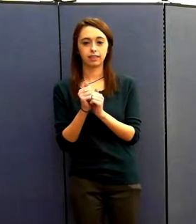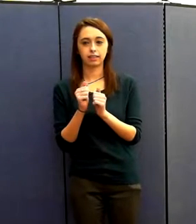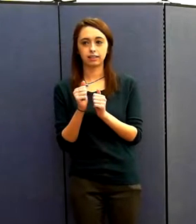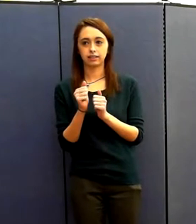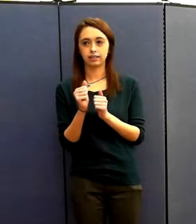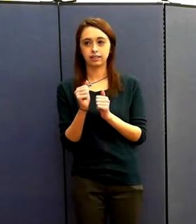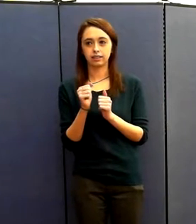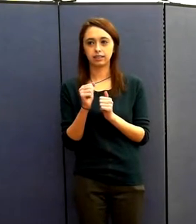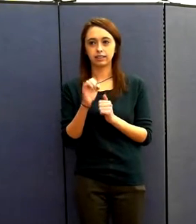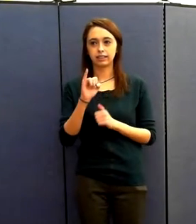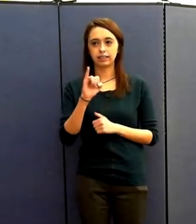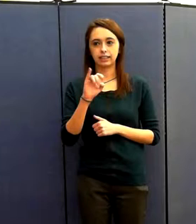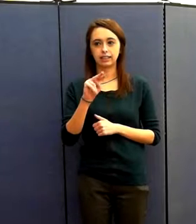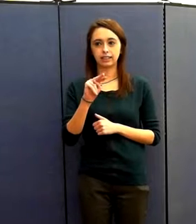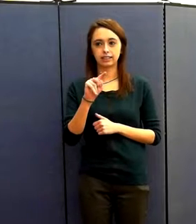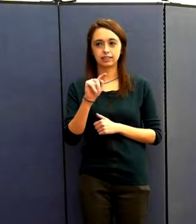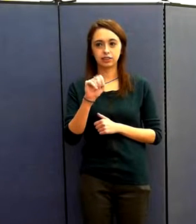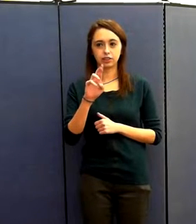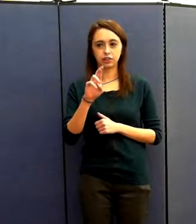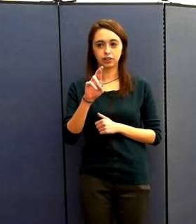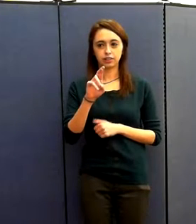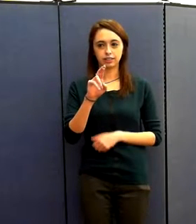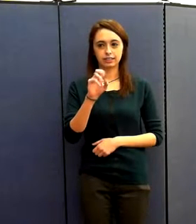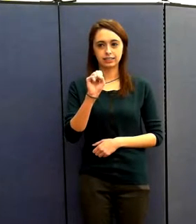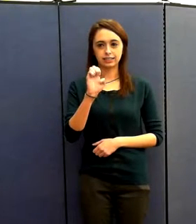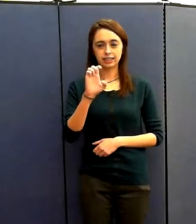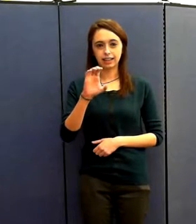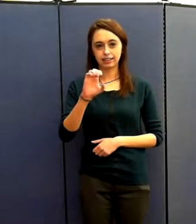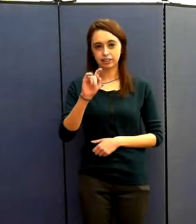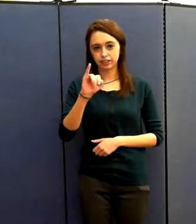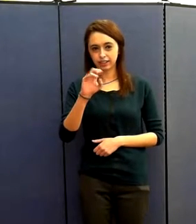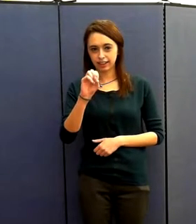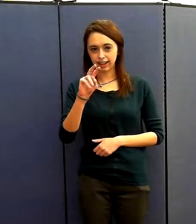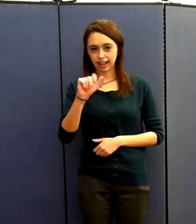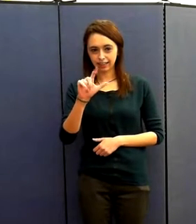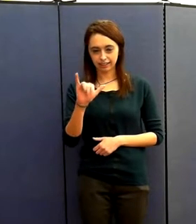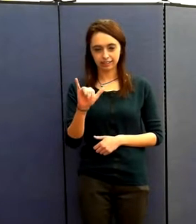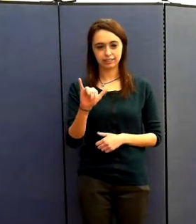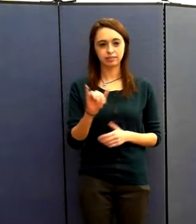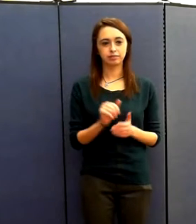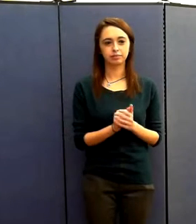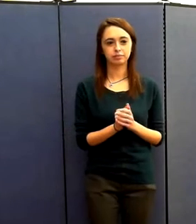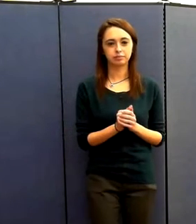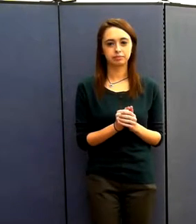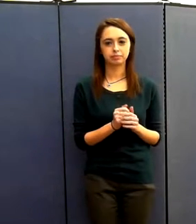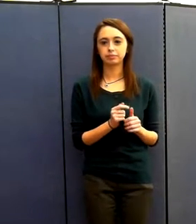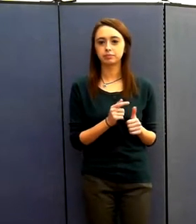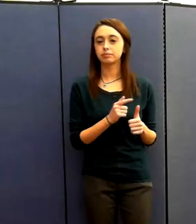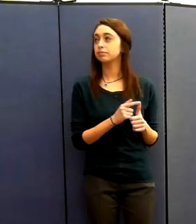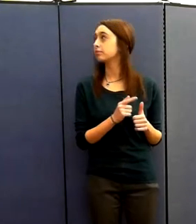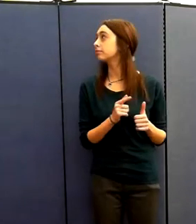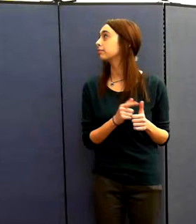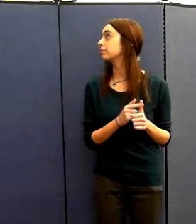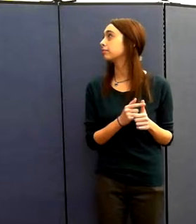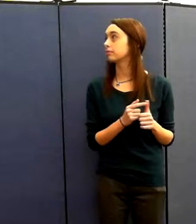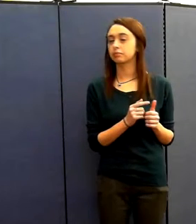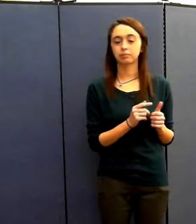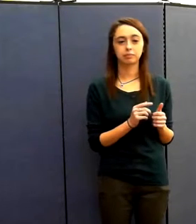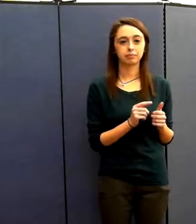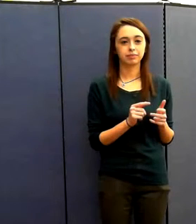show that queer femmes experience simultaneous privilege and disadvantage, and